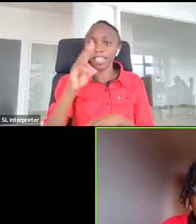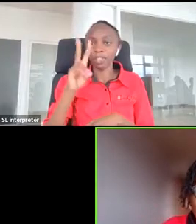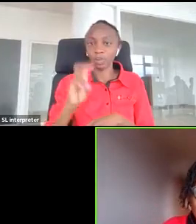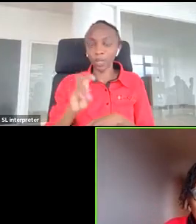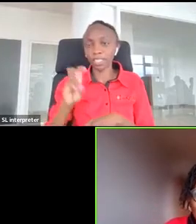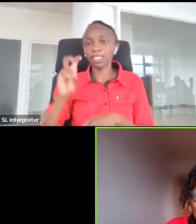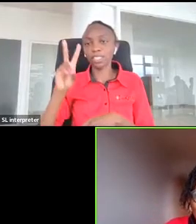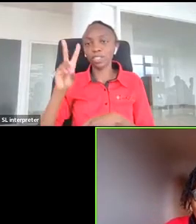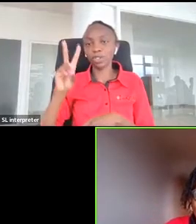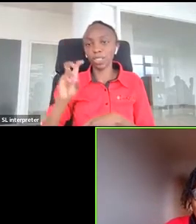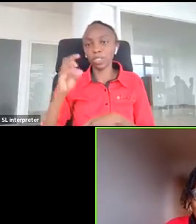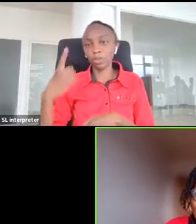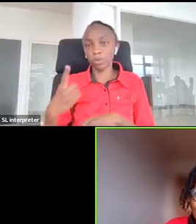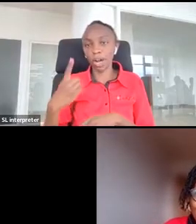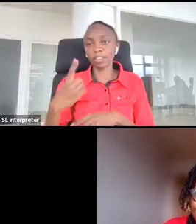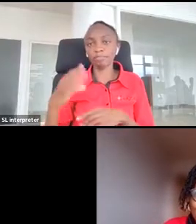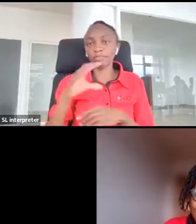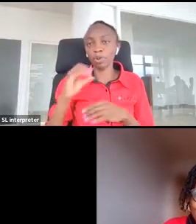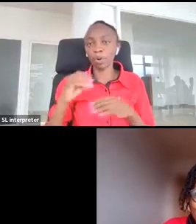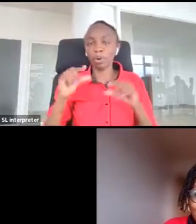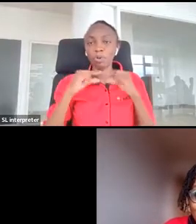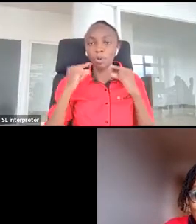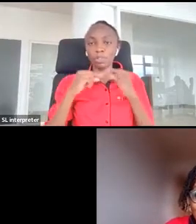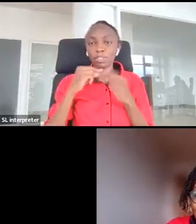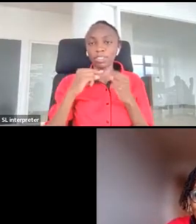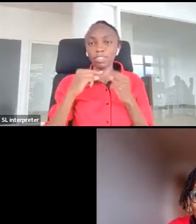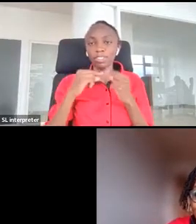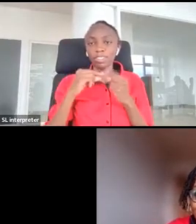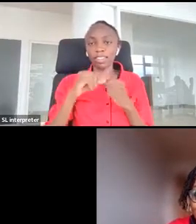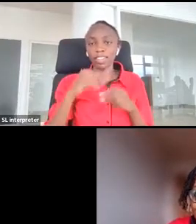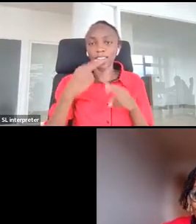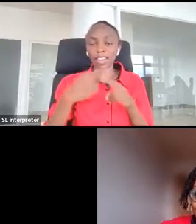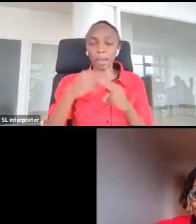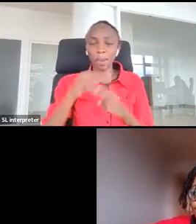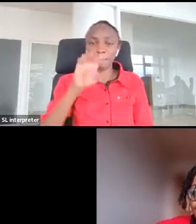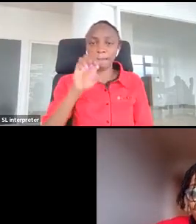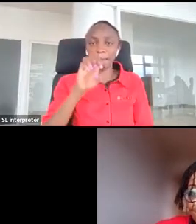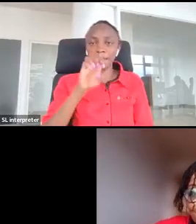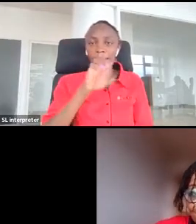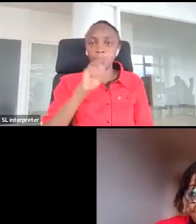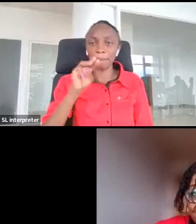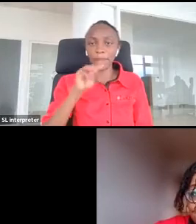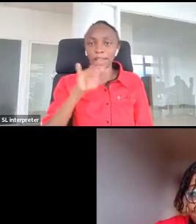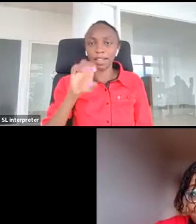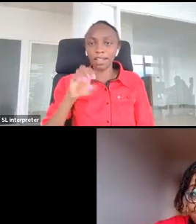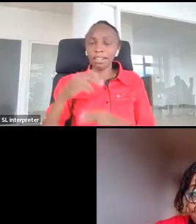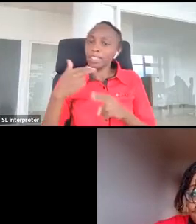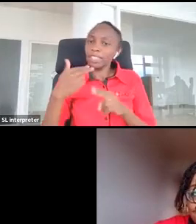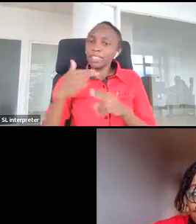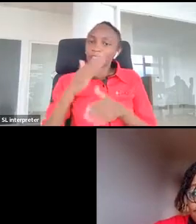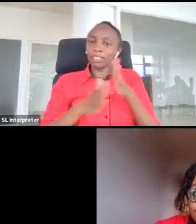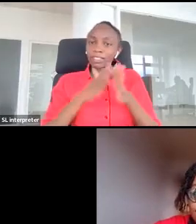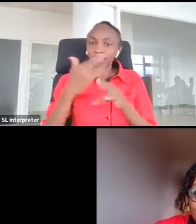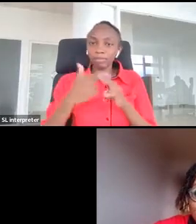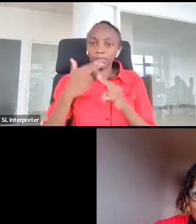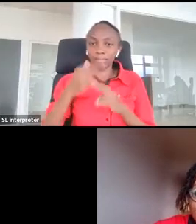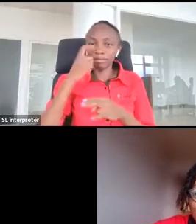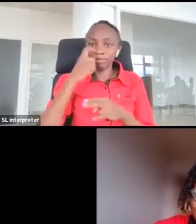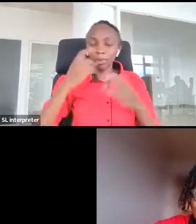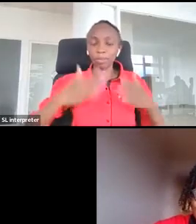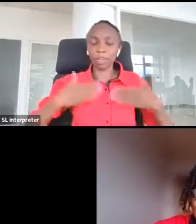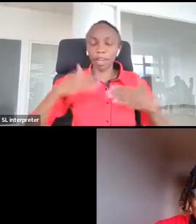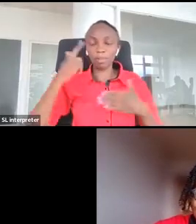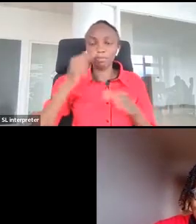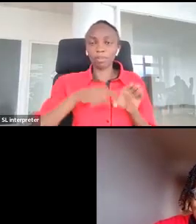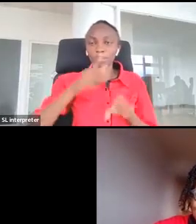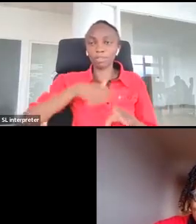Emilia Awor, and I'm looking forward to an engaging session. Welcome once again, and we are very honored to have you joining us. Back to you, Lillian.